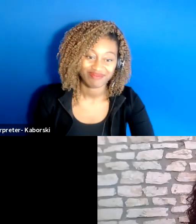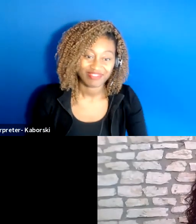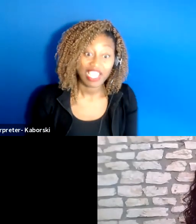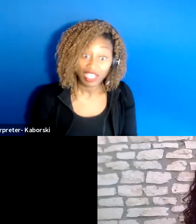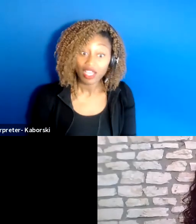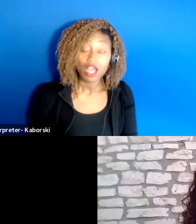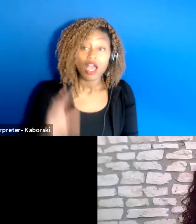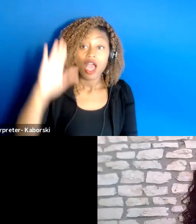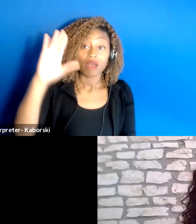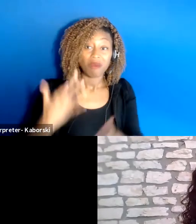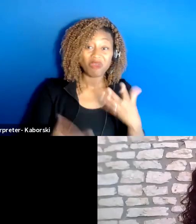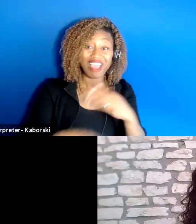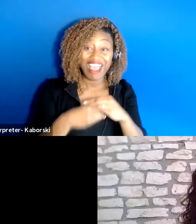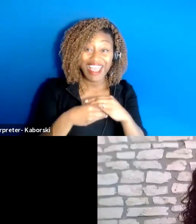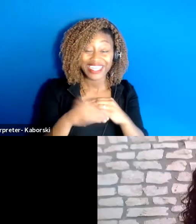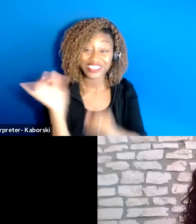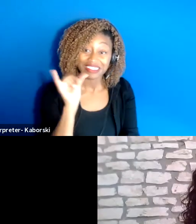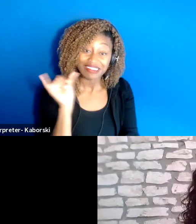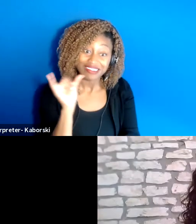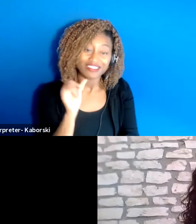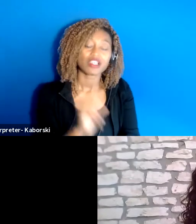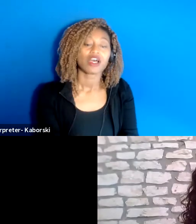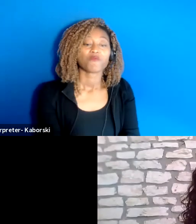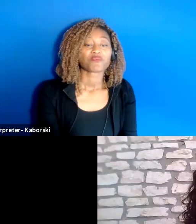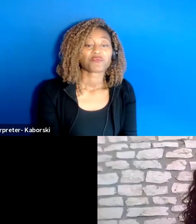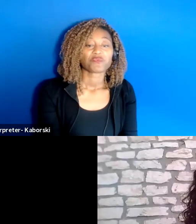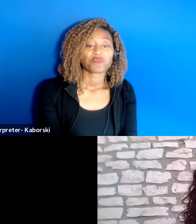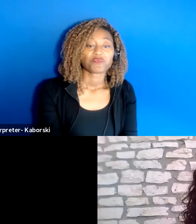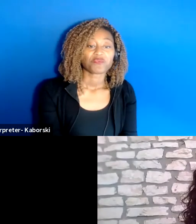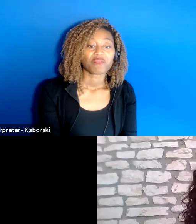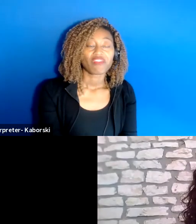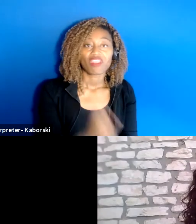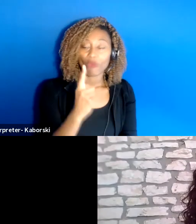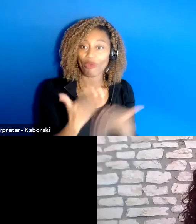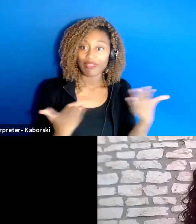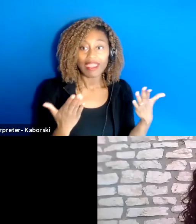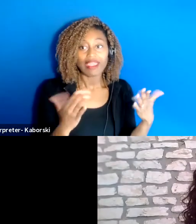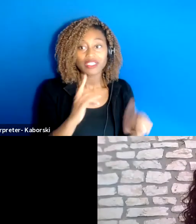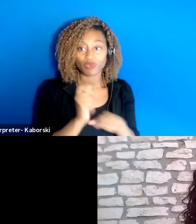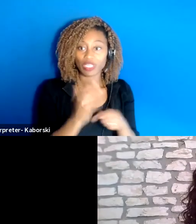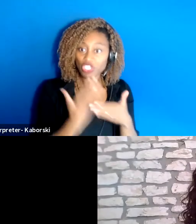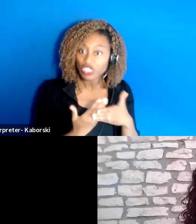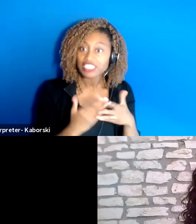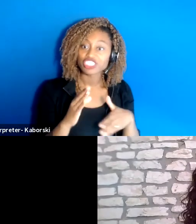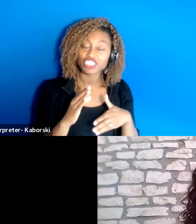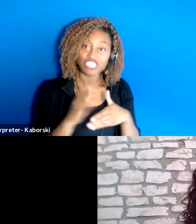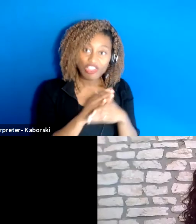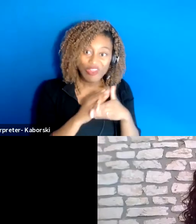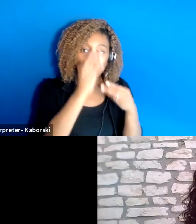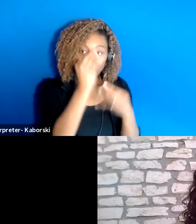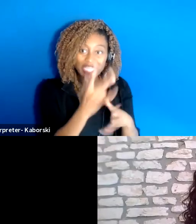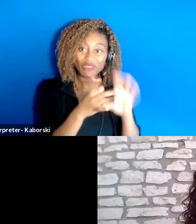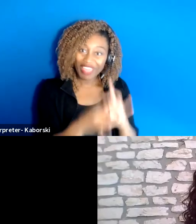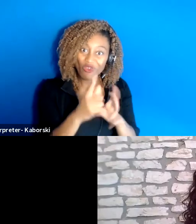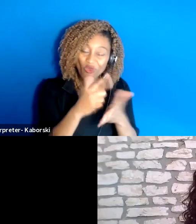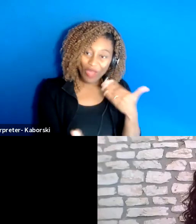add too, one thing, it's really good to share information on what you're doing, but